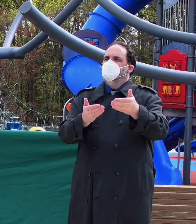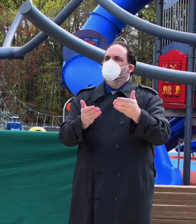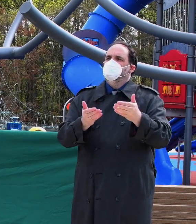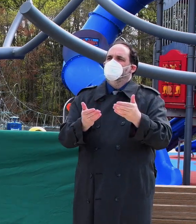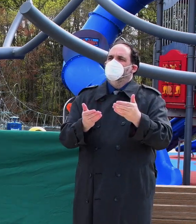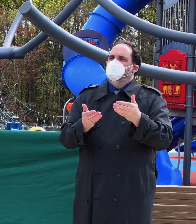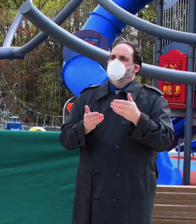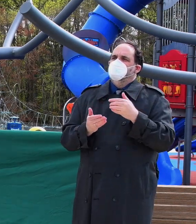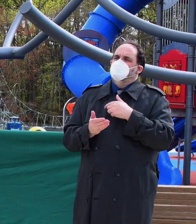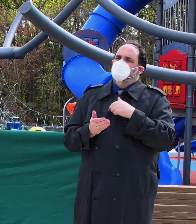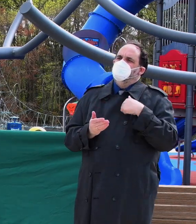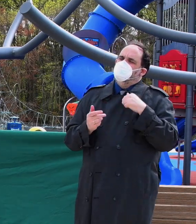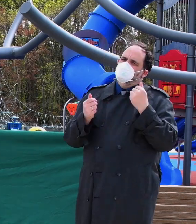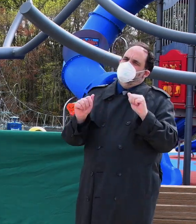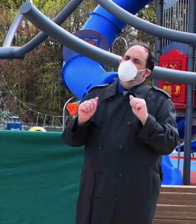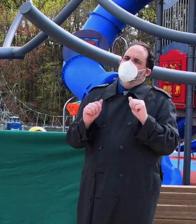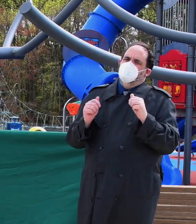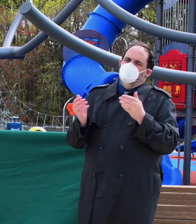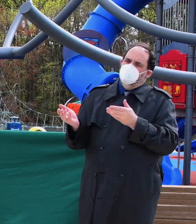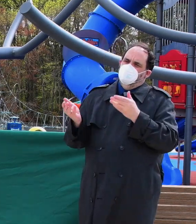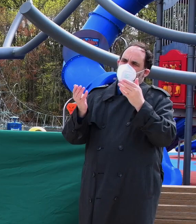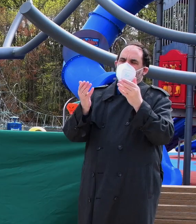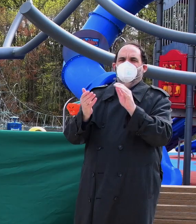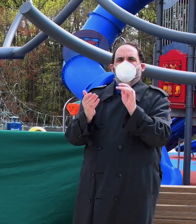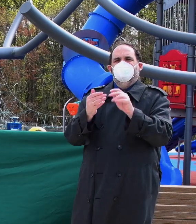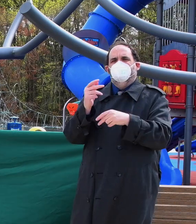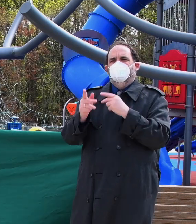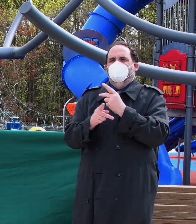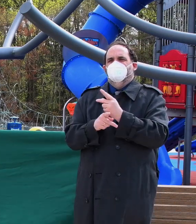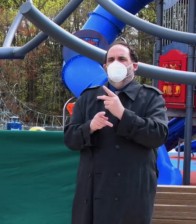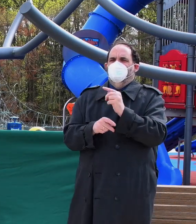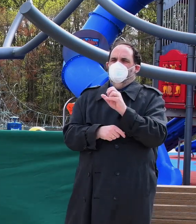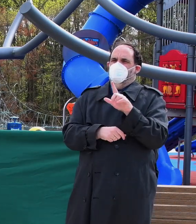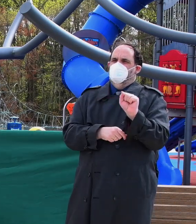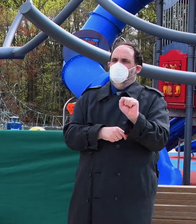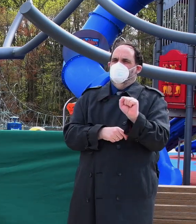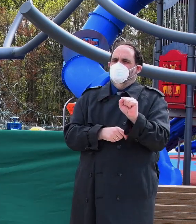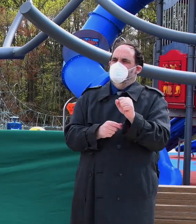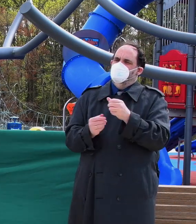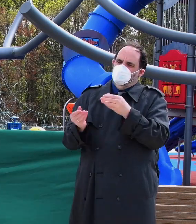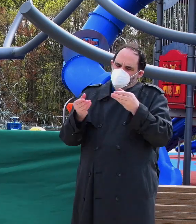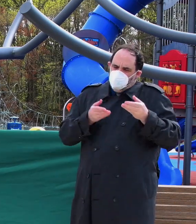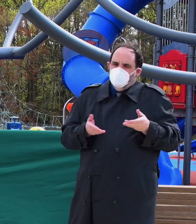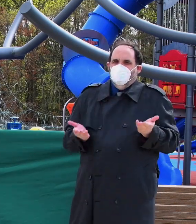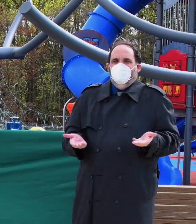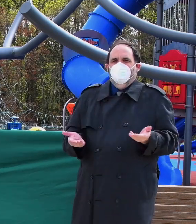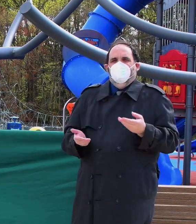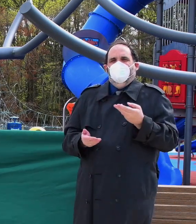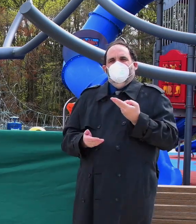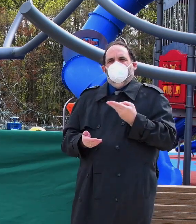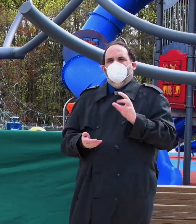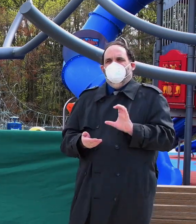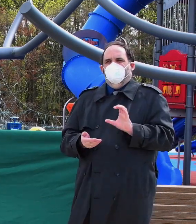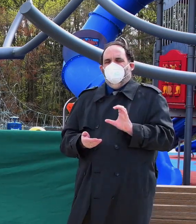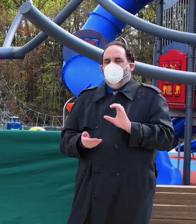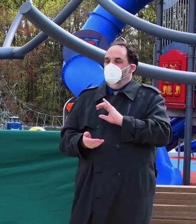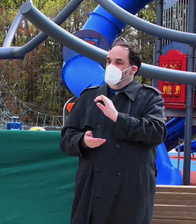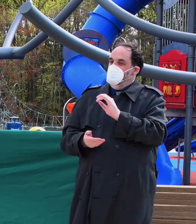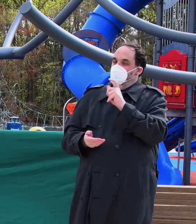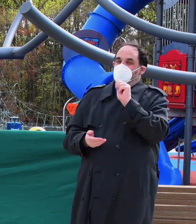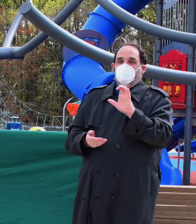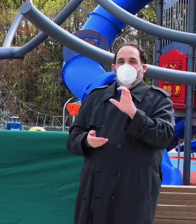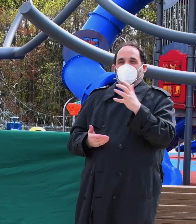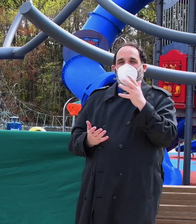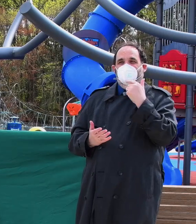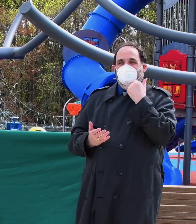And an effort to bring the same kind of tool here to Howard County. As the county executive